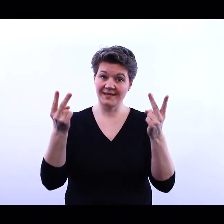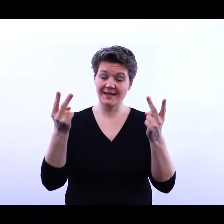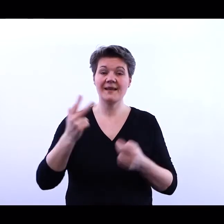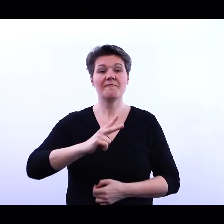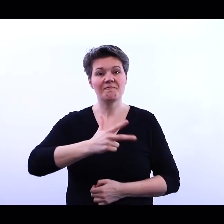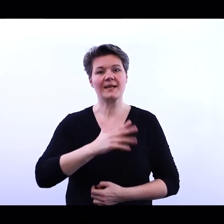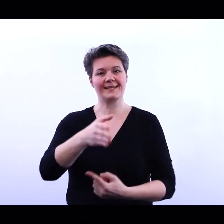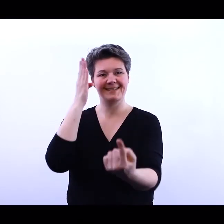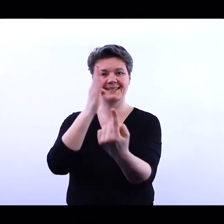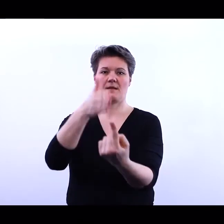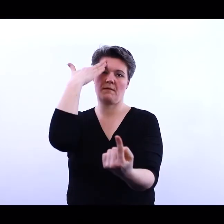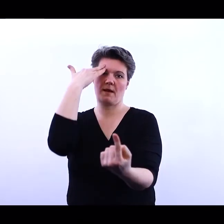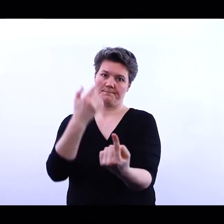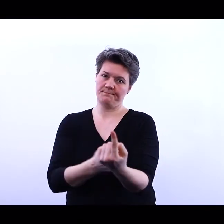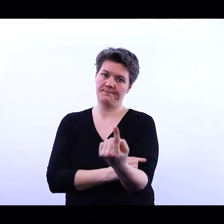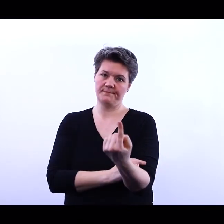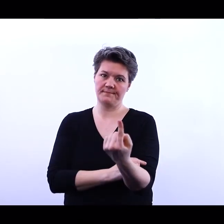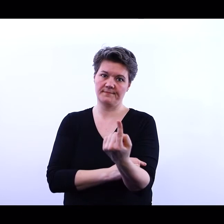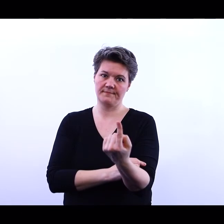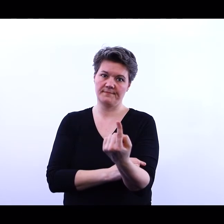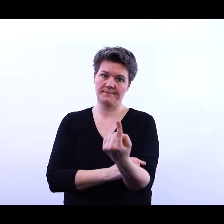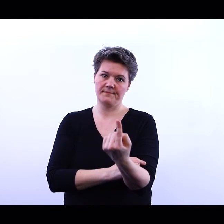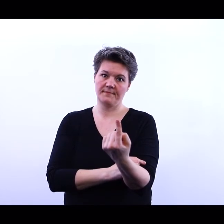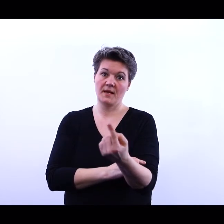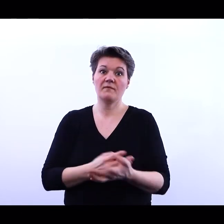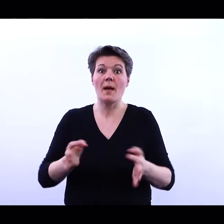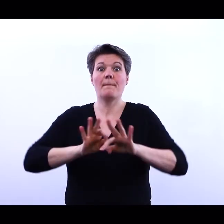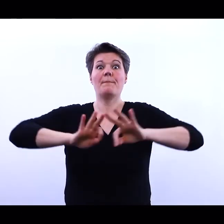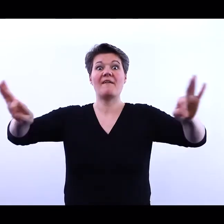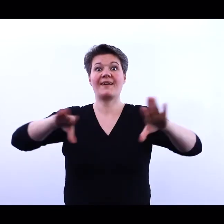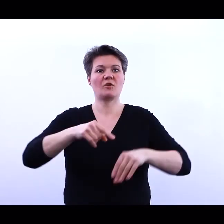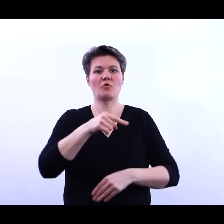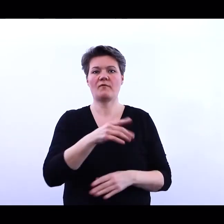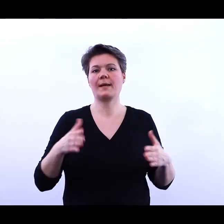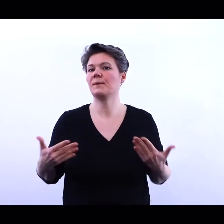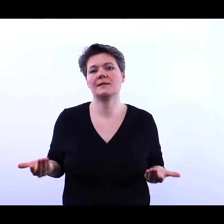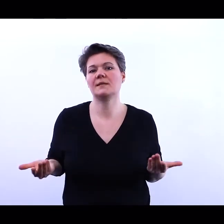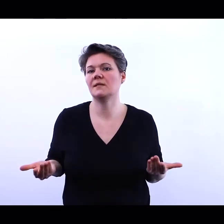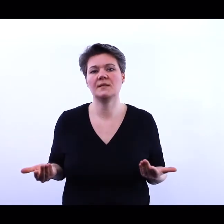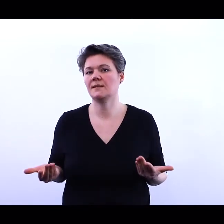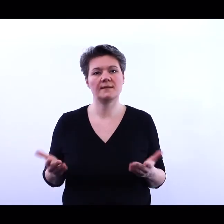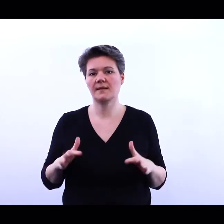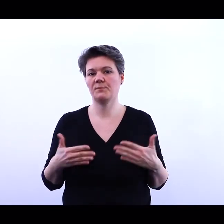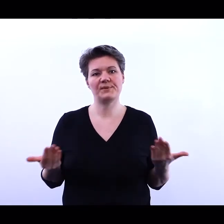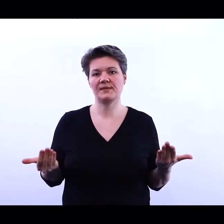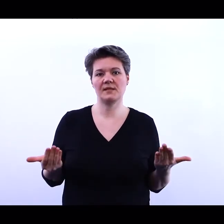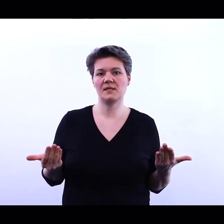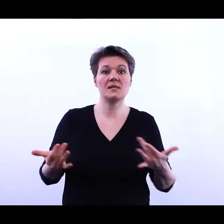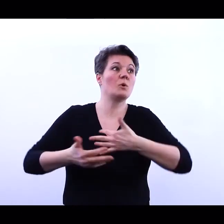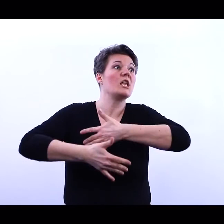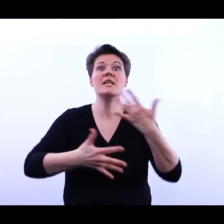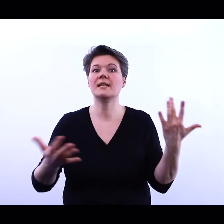do, because there's no perfect tool out there for any job or any organization or any